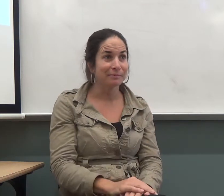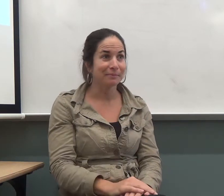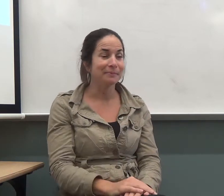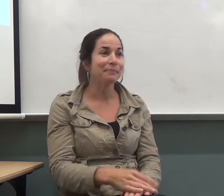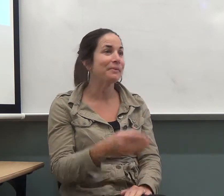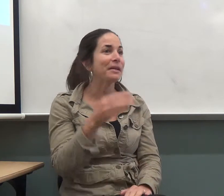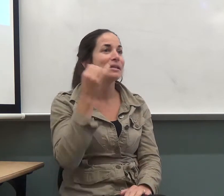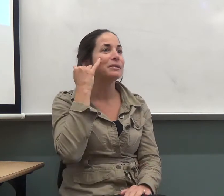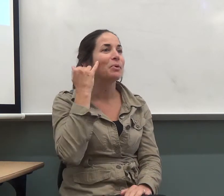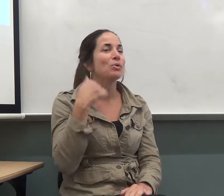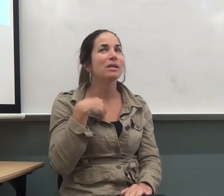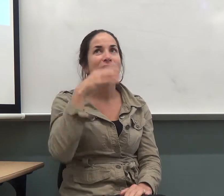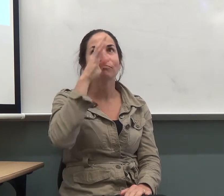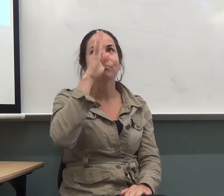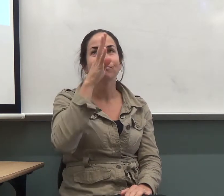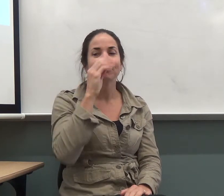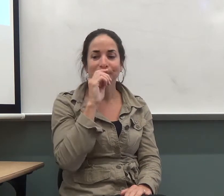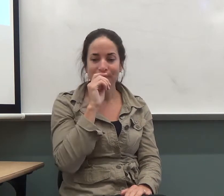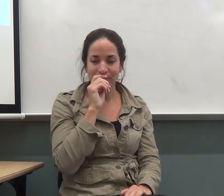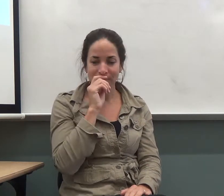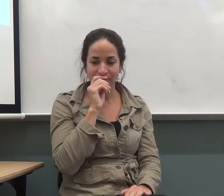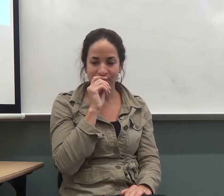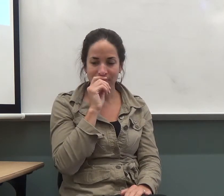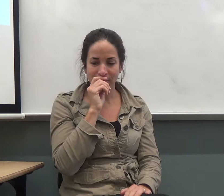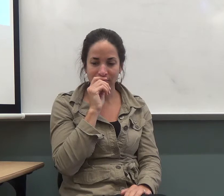were to say that, if